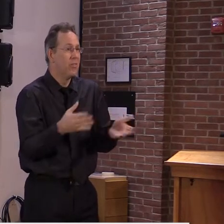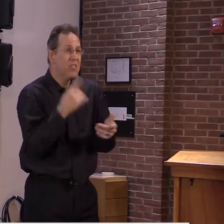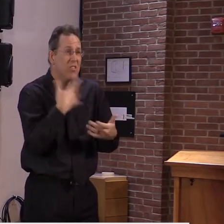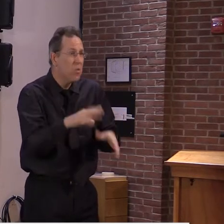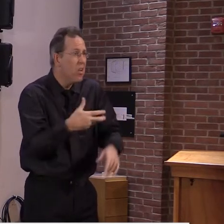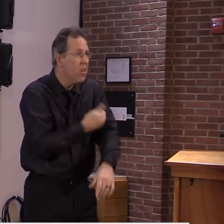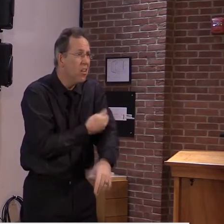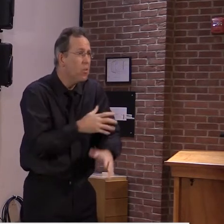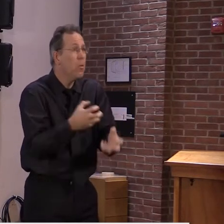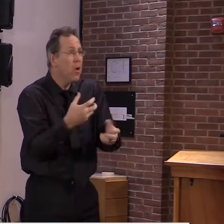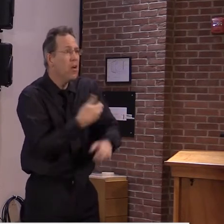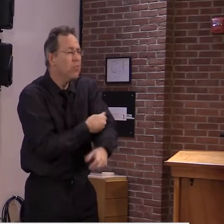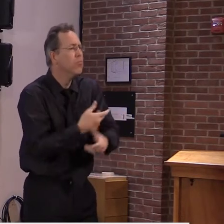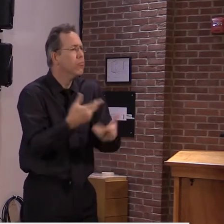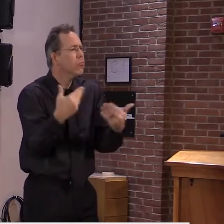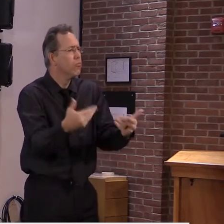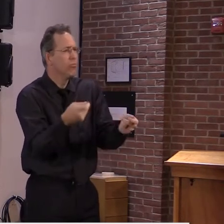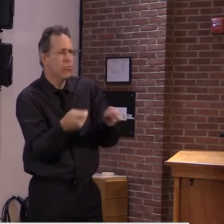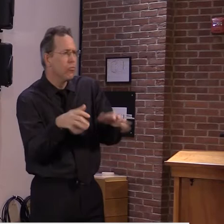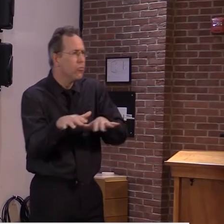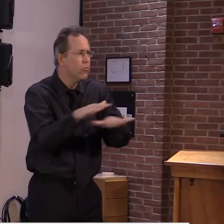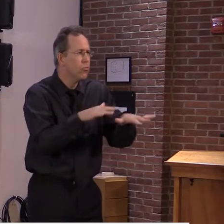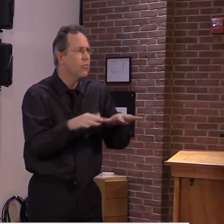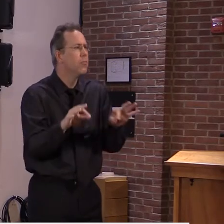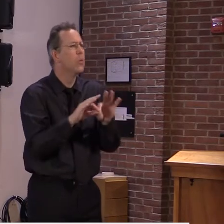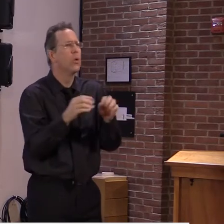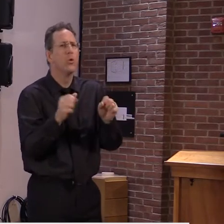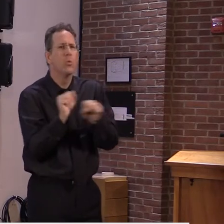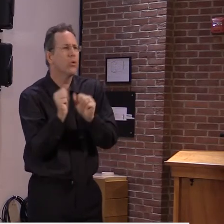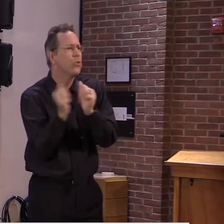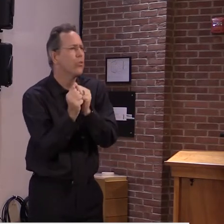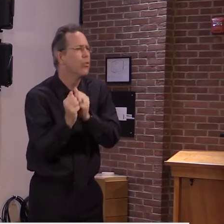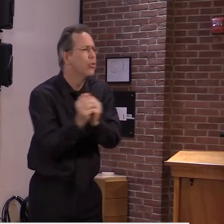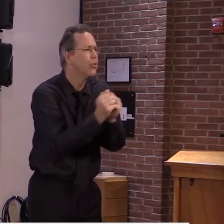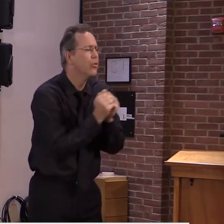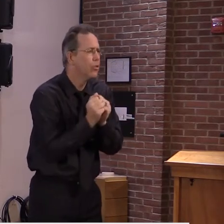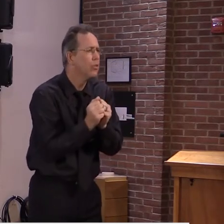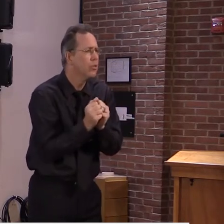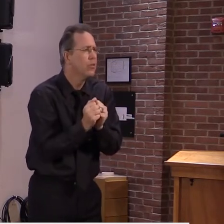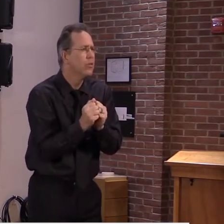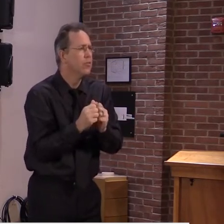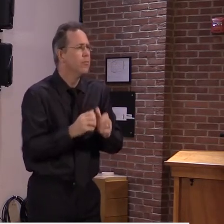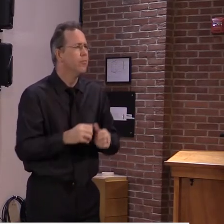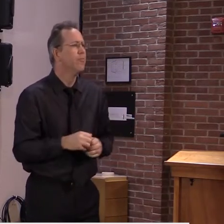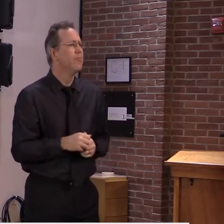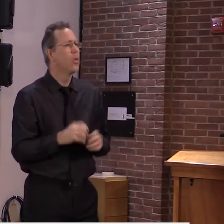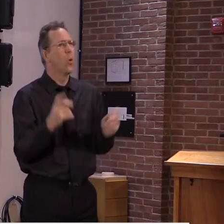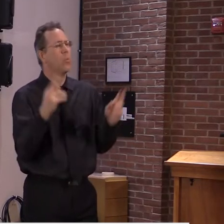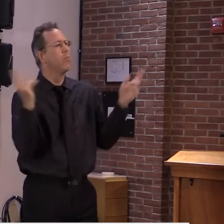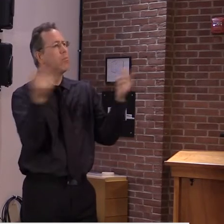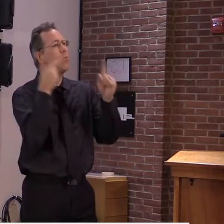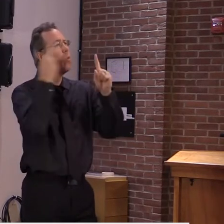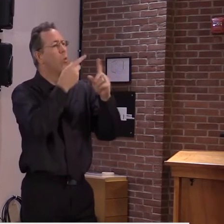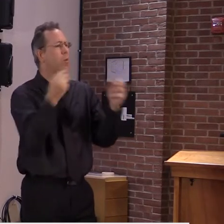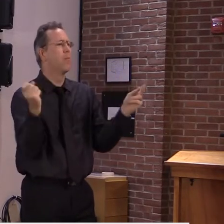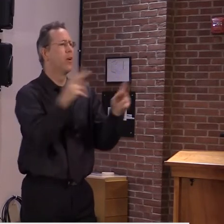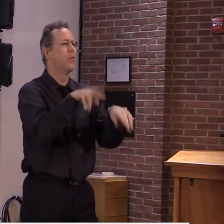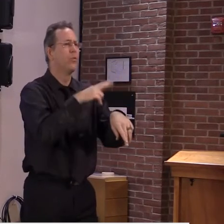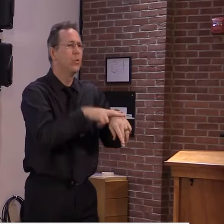again. So that's my answer to your question. Thank you very much.